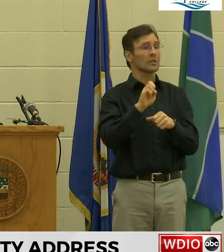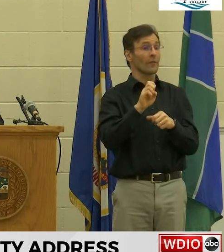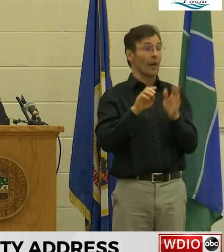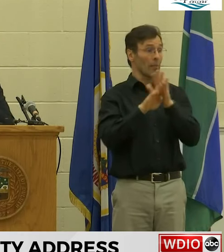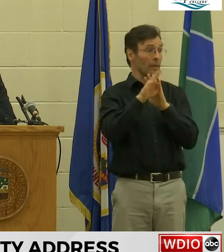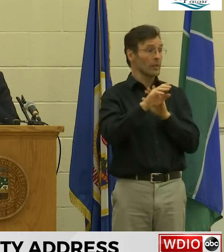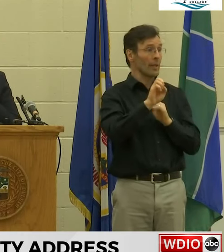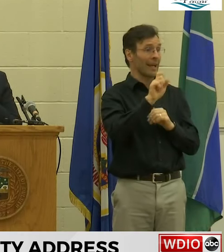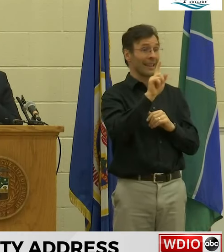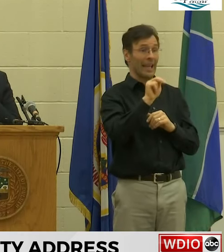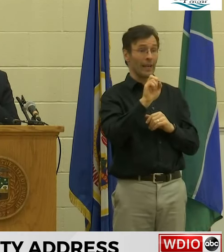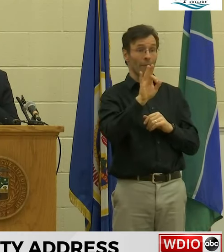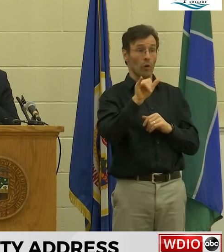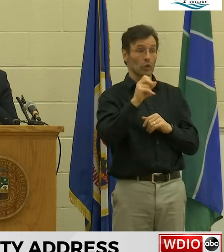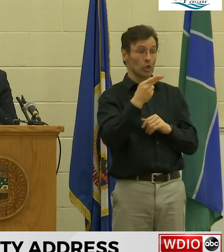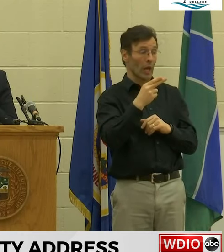stage.